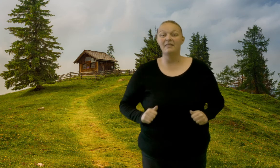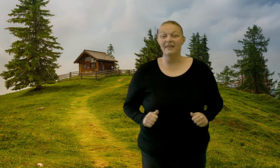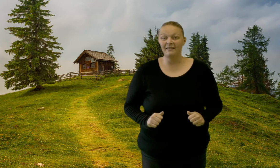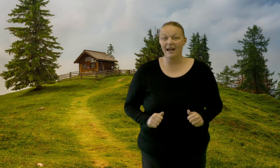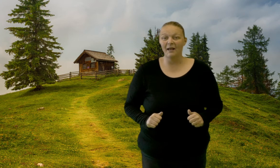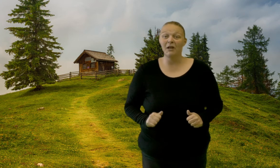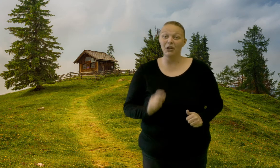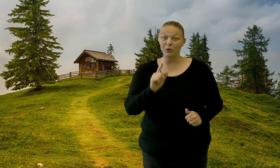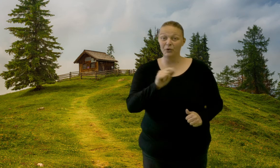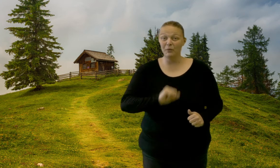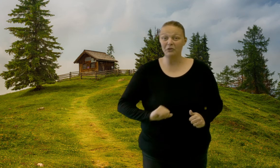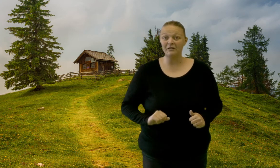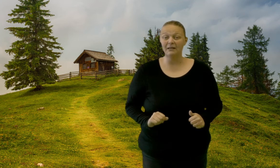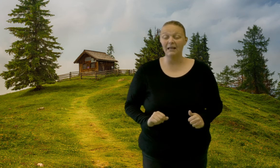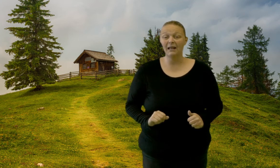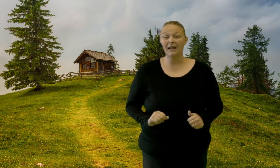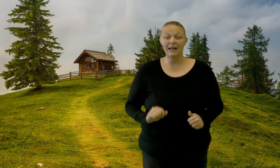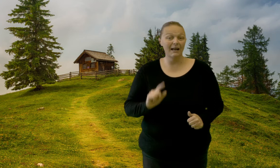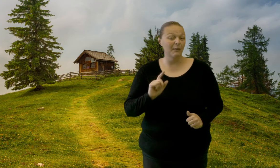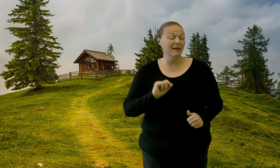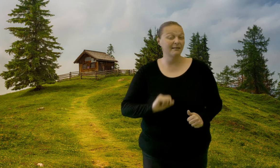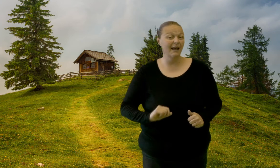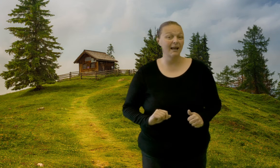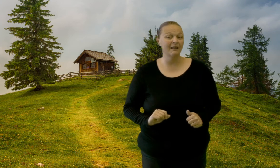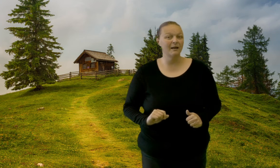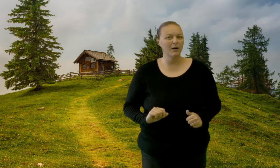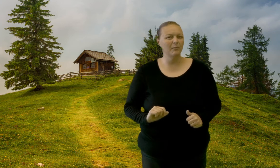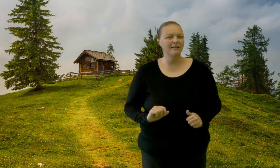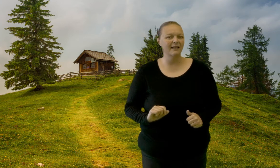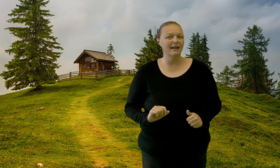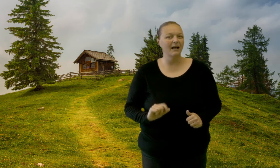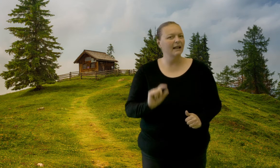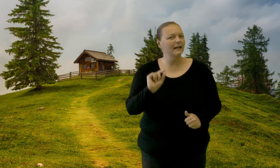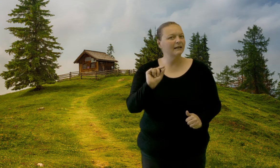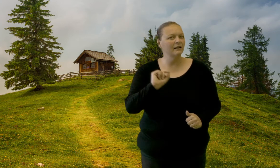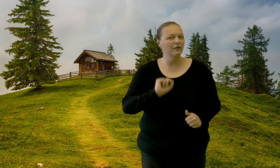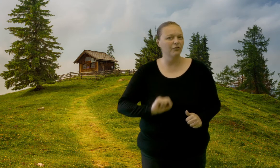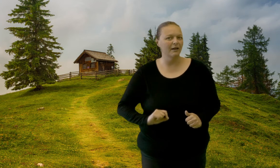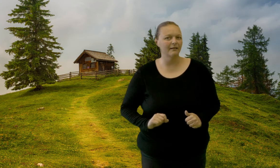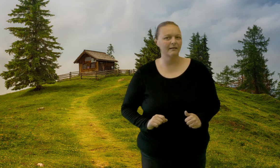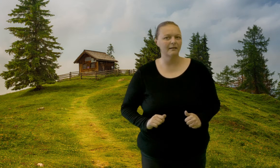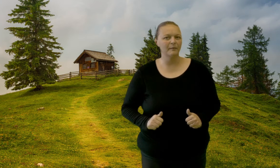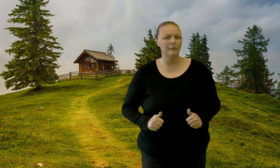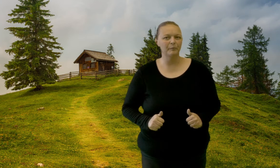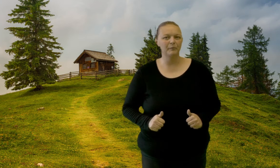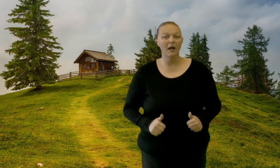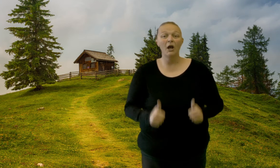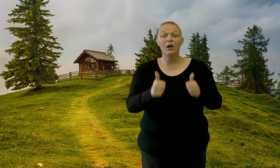This time, you do the motions again, and I'm going to say it, but I'm going to say it a little different.